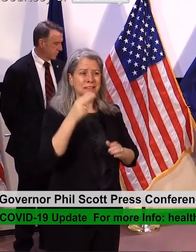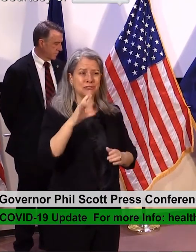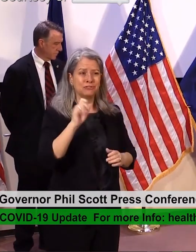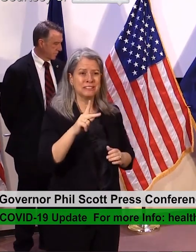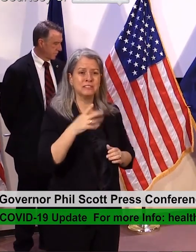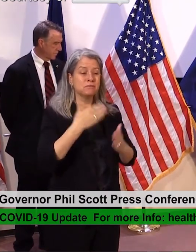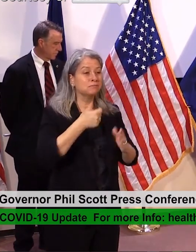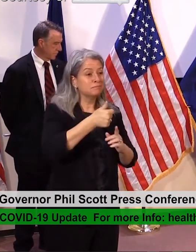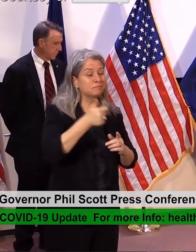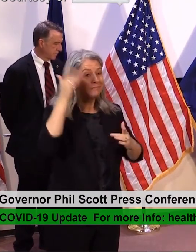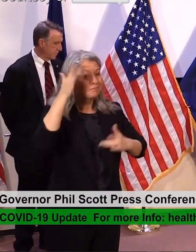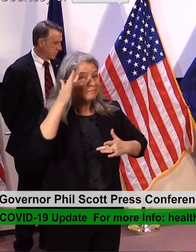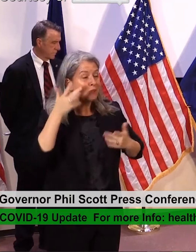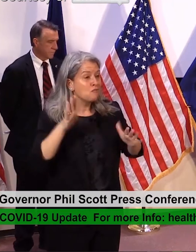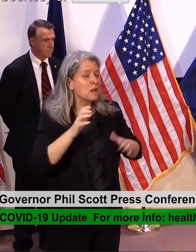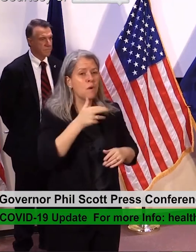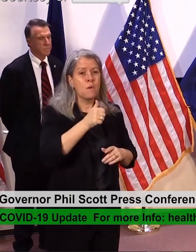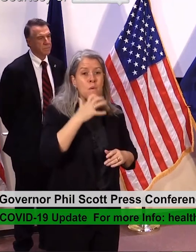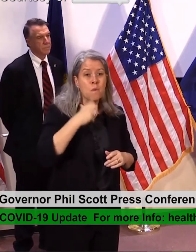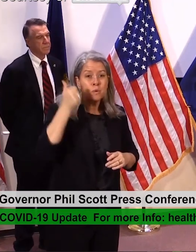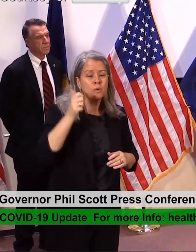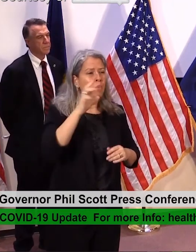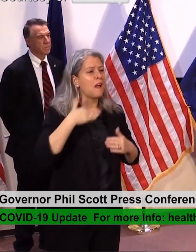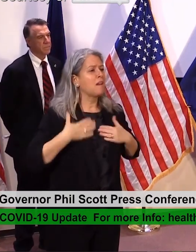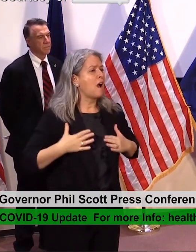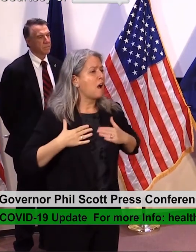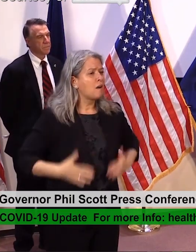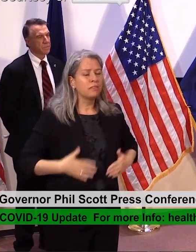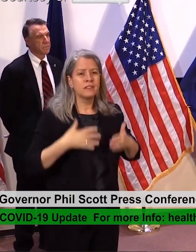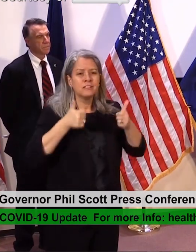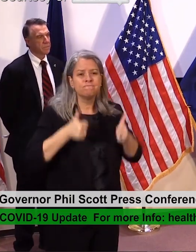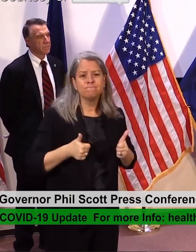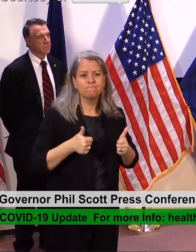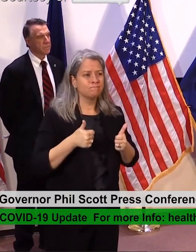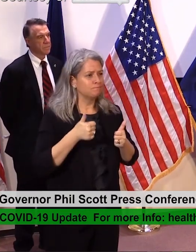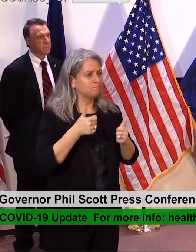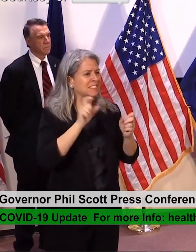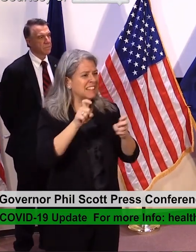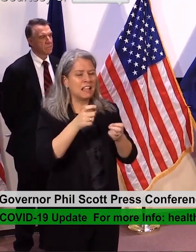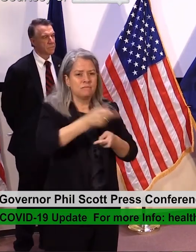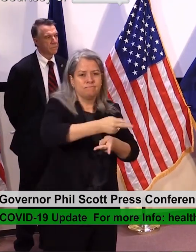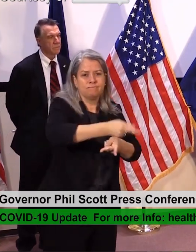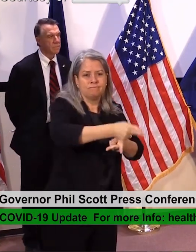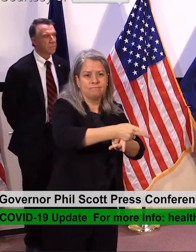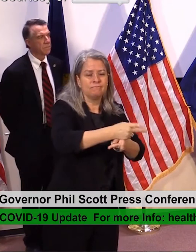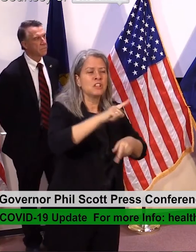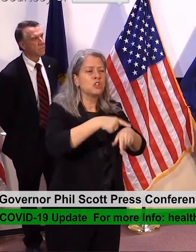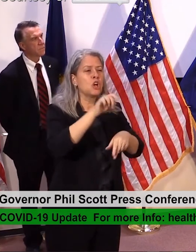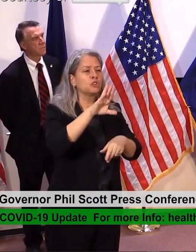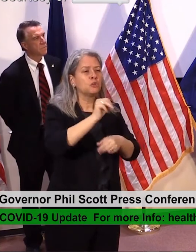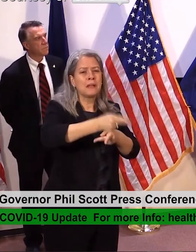serious illness and even death from COVID-19. The staff and caregivers in long-term care